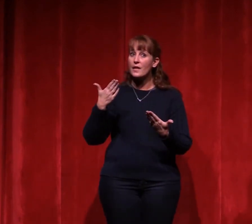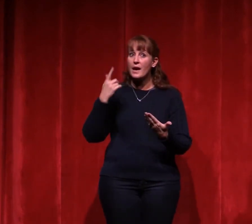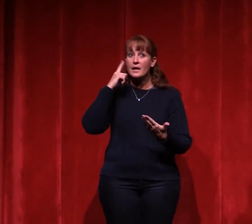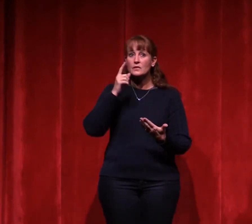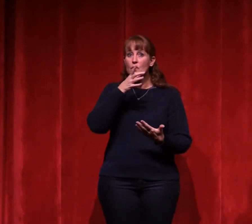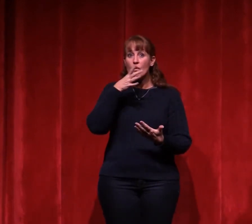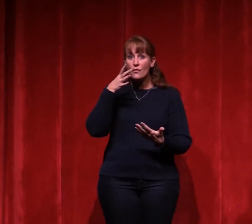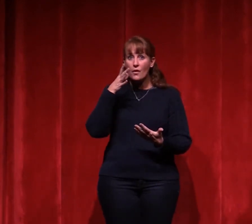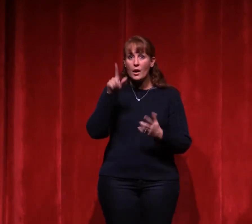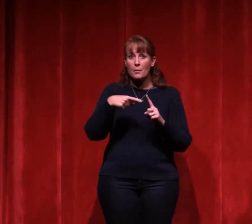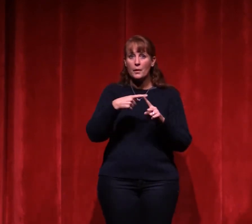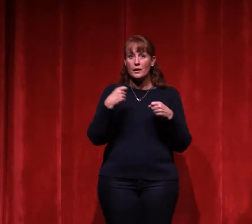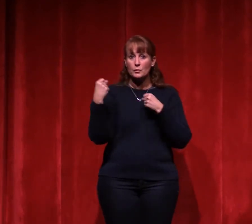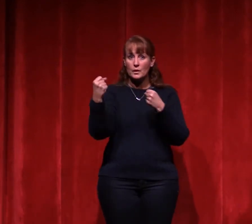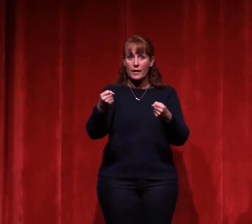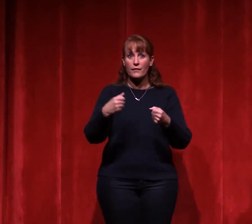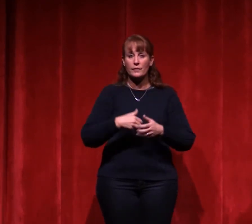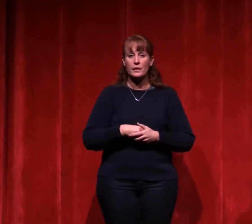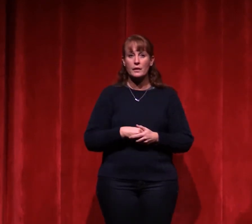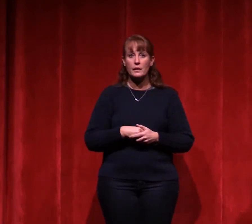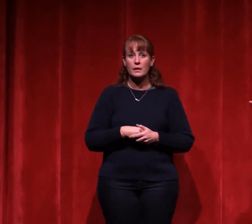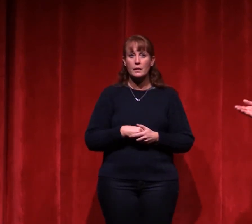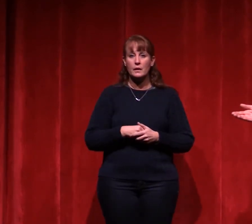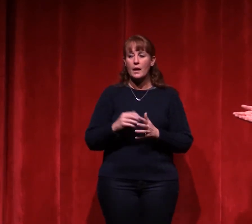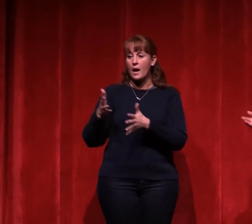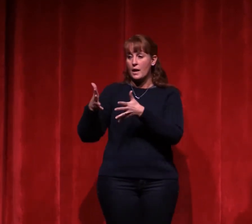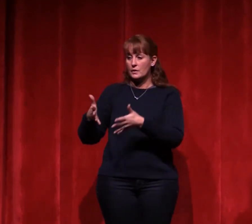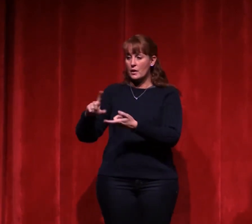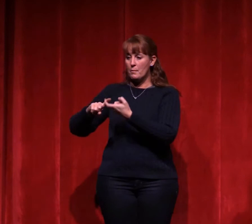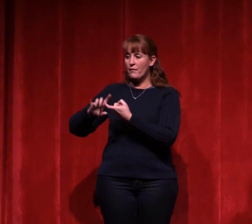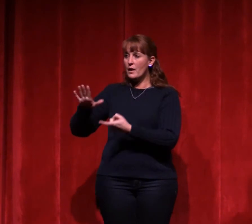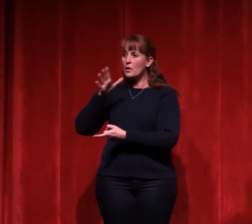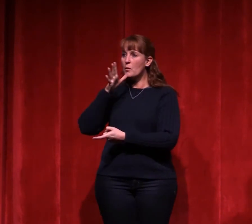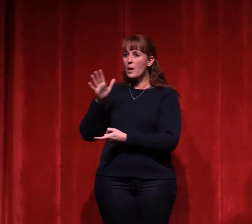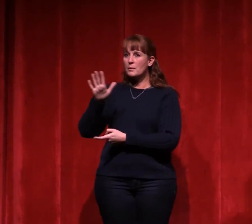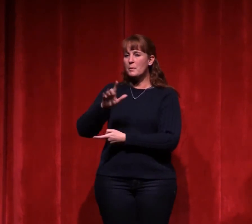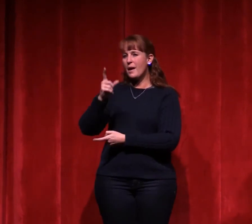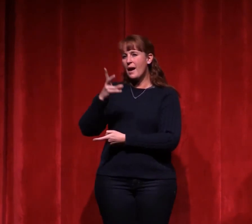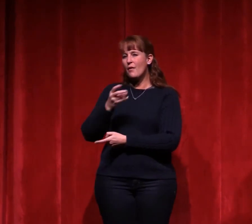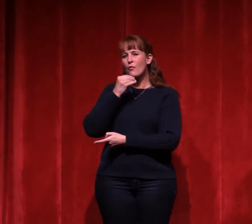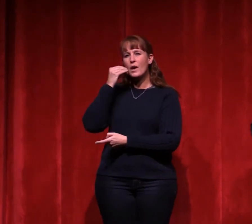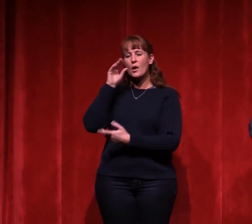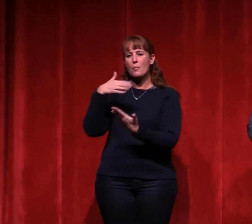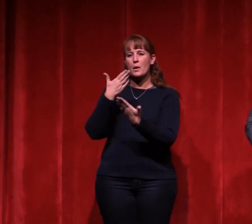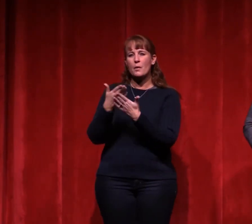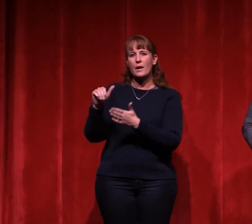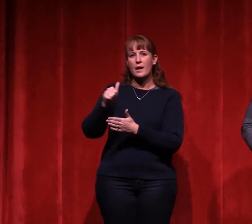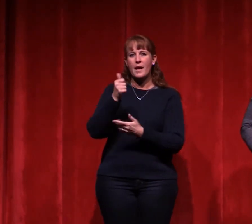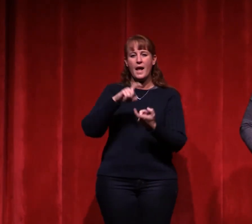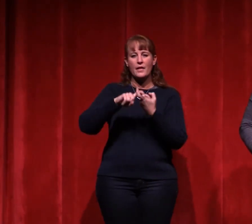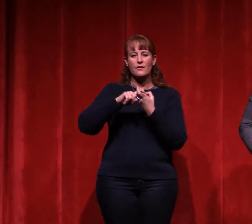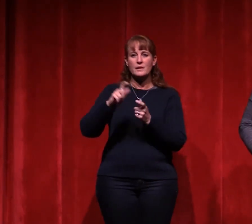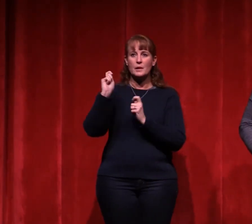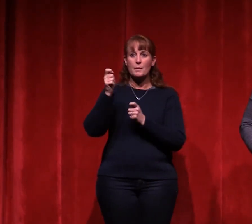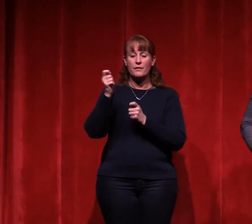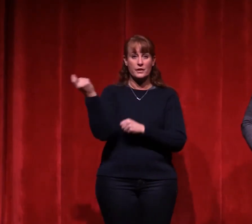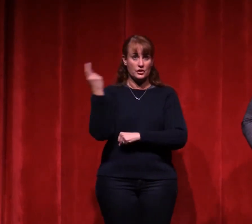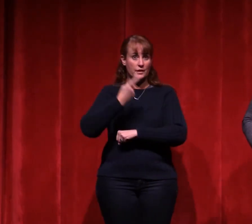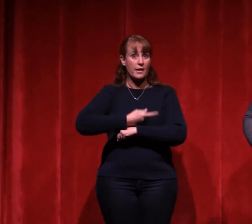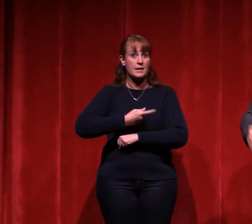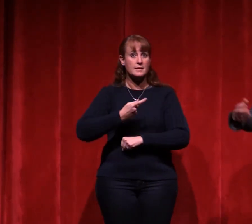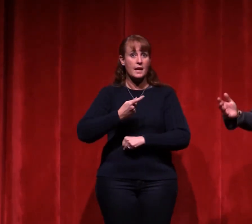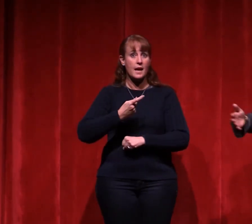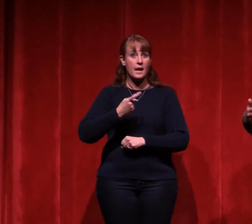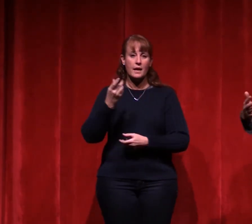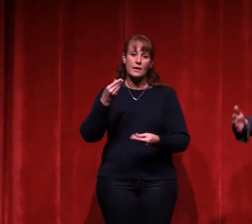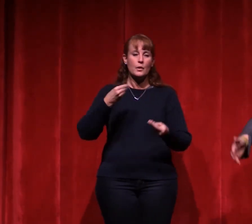the farmer on our way out. I dropped Taylor at her mom's about halfway home, where we ran into some other friends who'd been fishing that day.